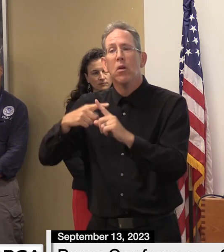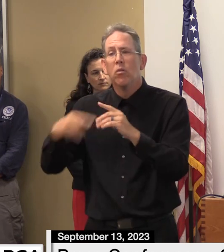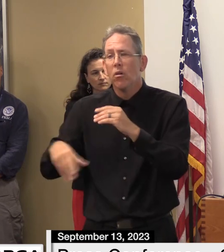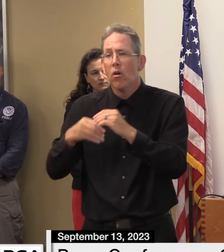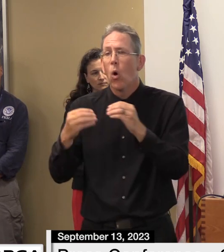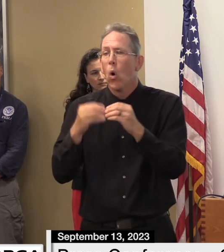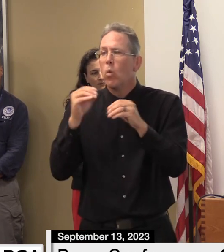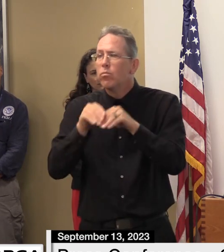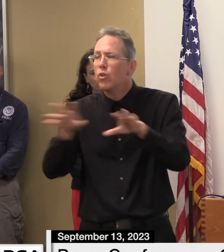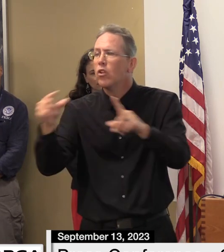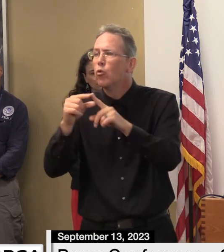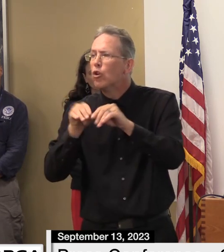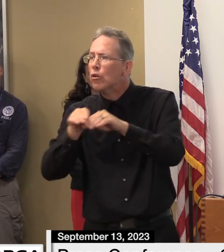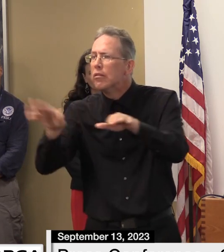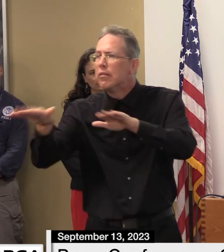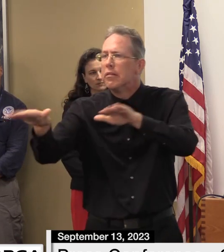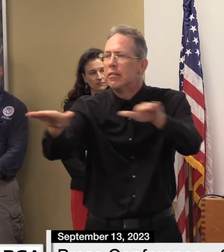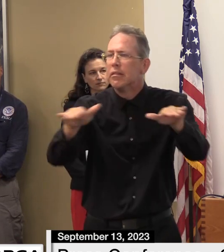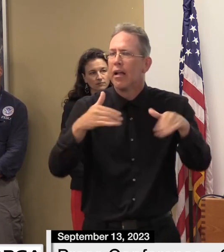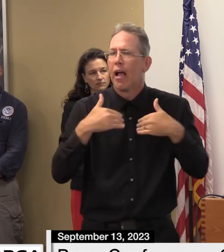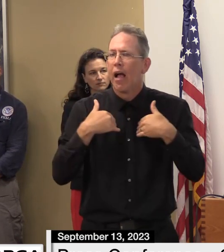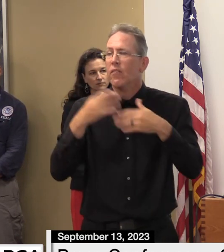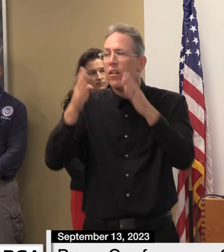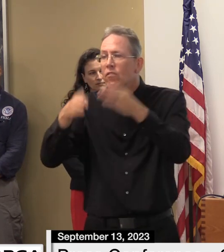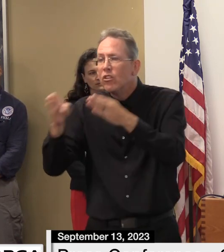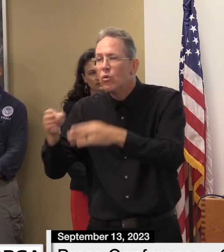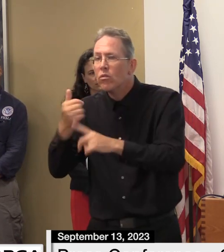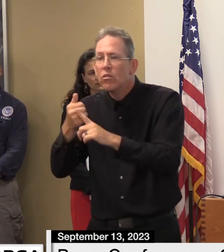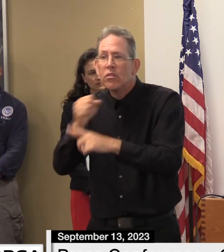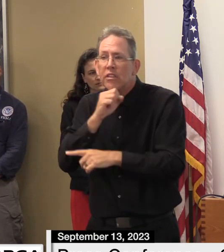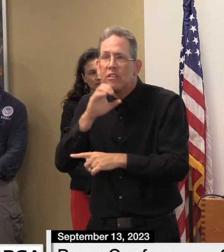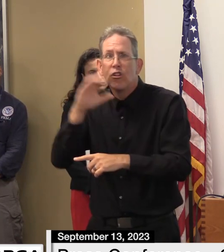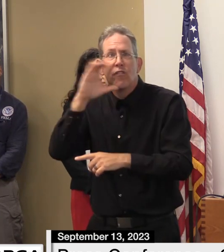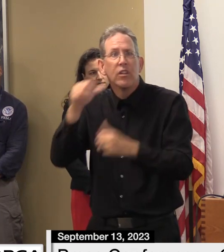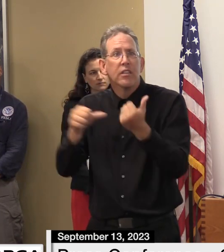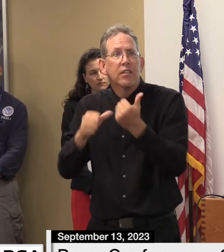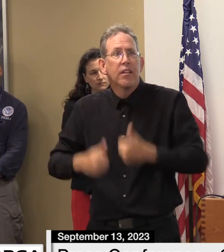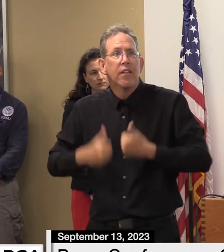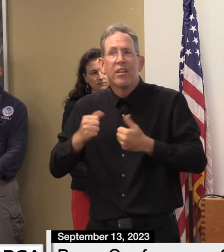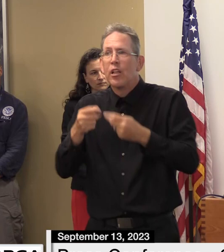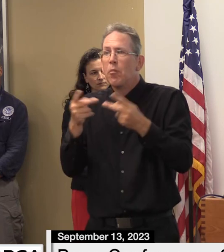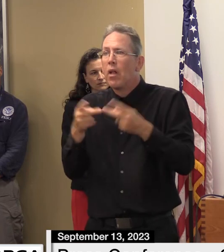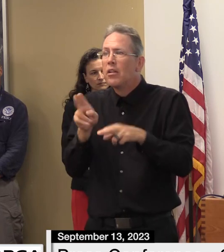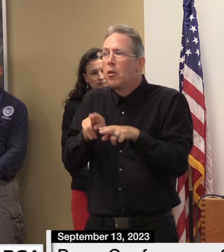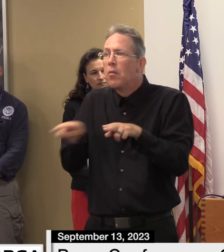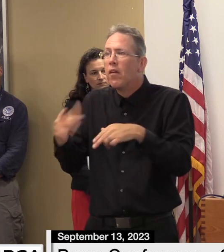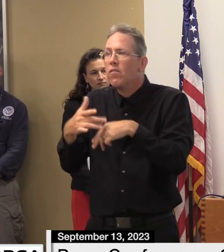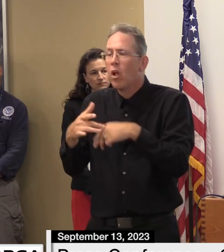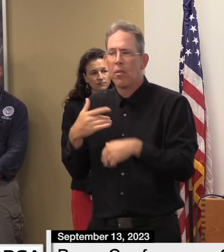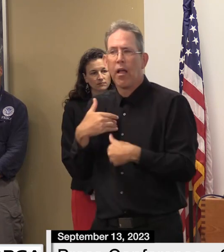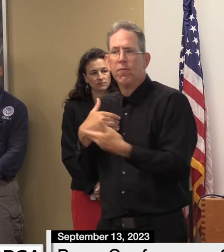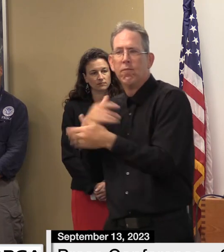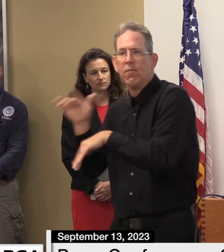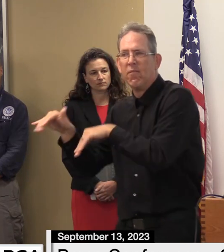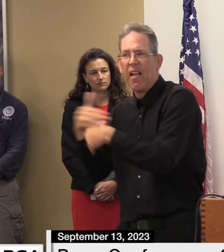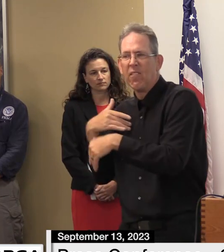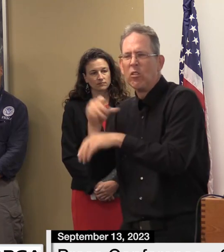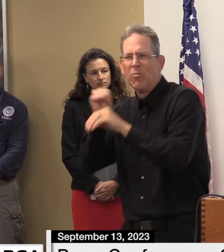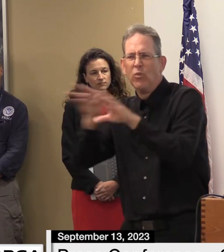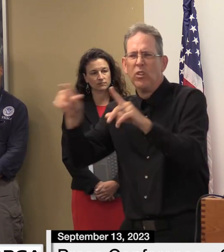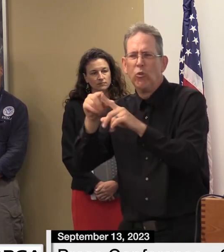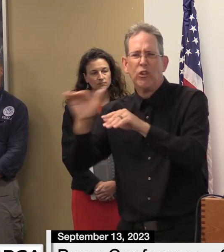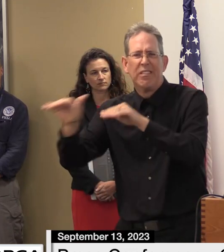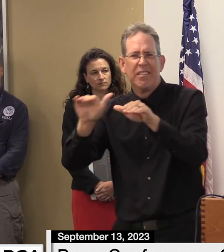as individuals and seniors that are looking for assisted living facilities leave their homes and make them available for others, including young